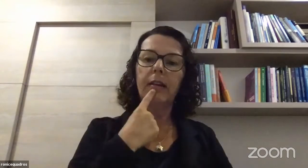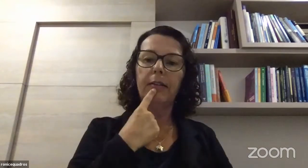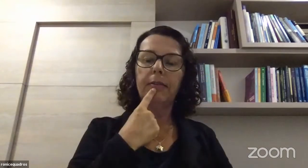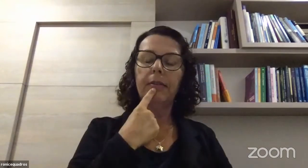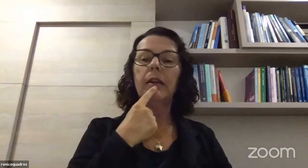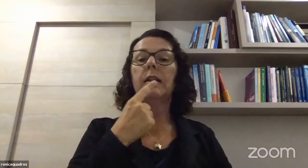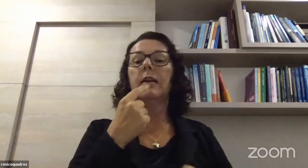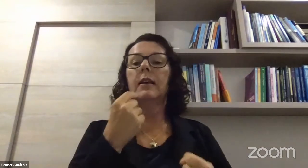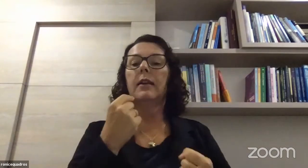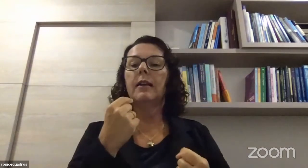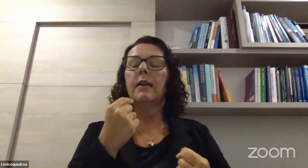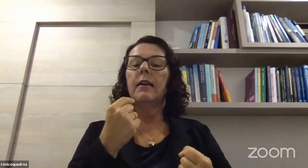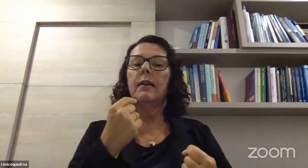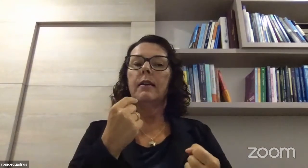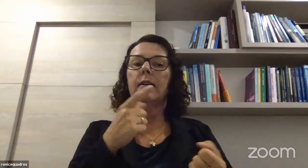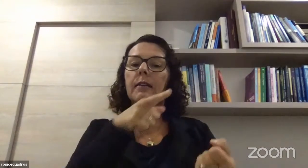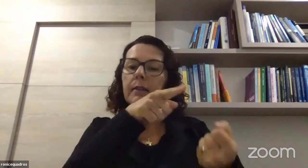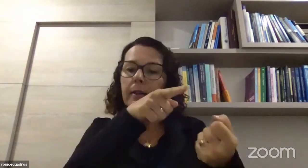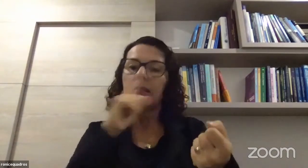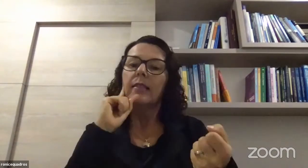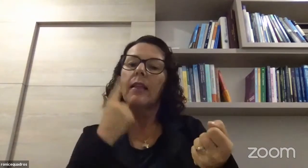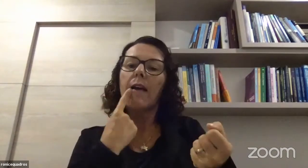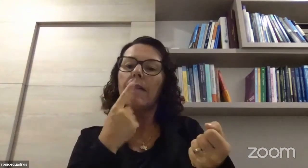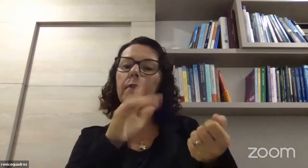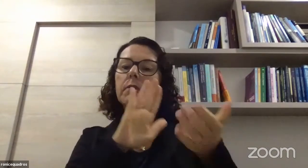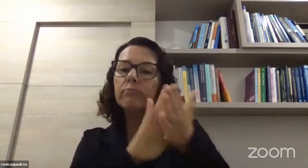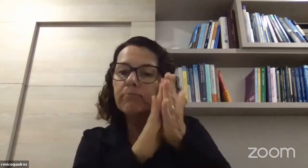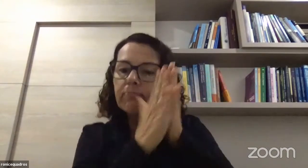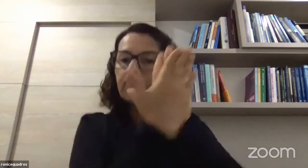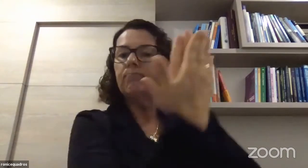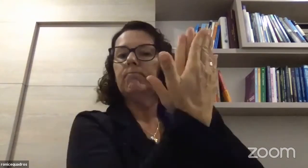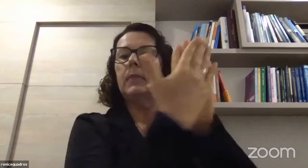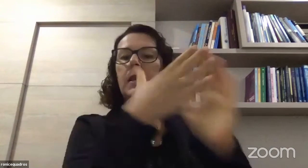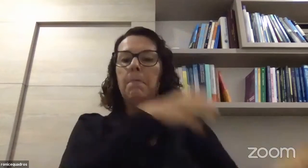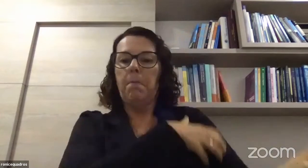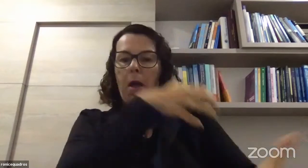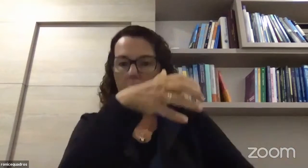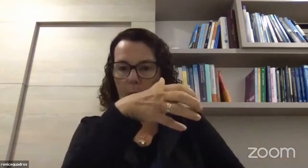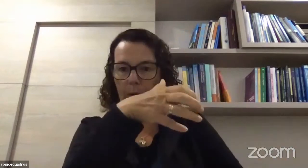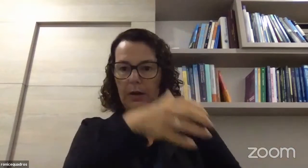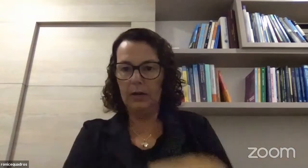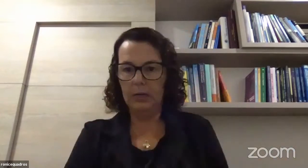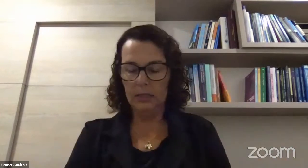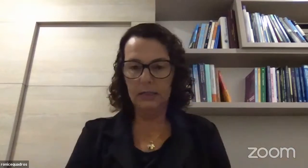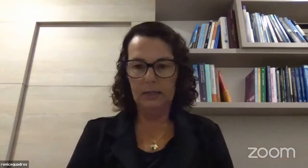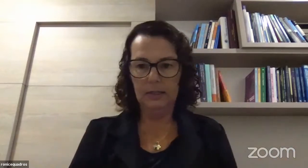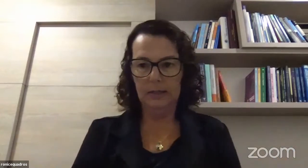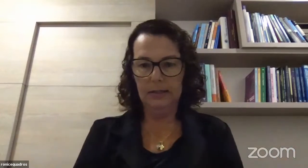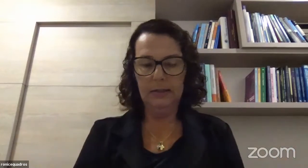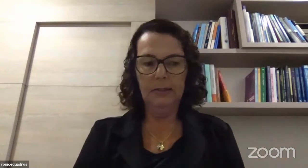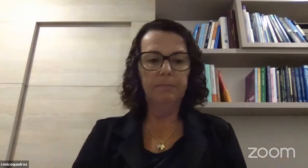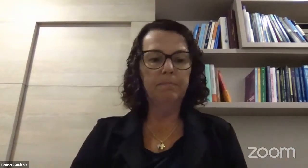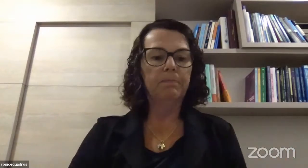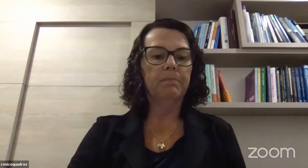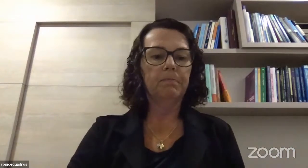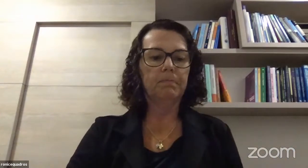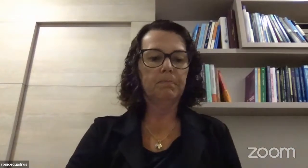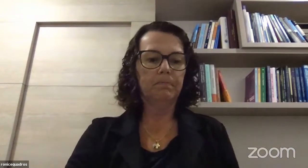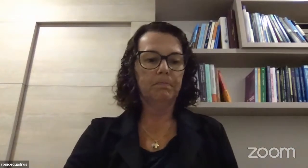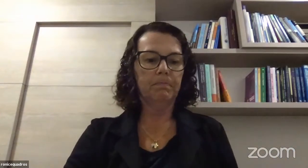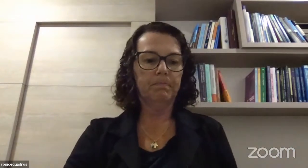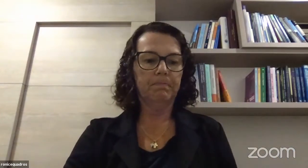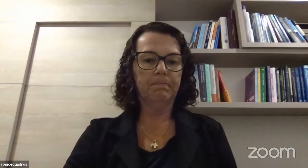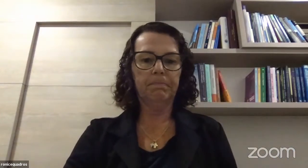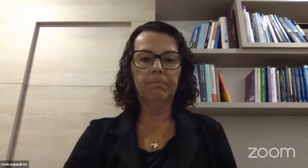As a researcher, I have to support the deaf community and deaf people and empower